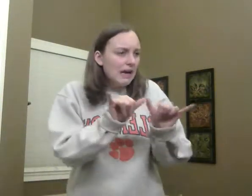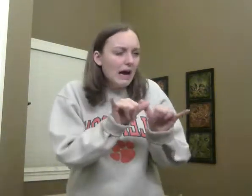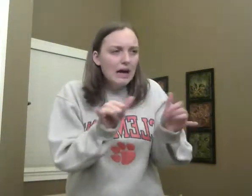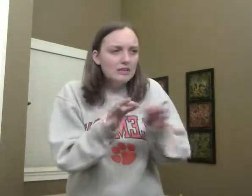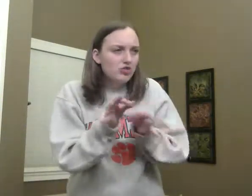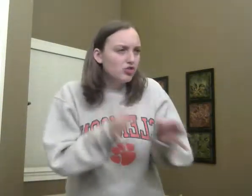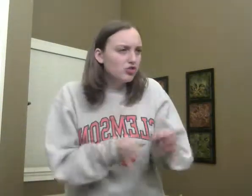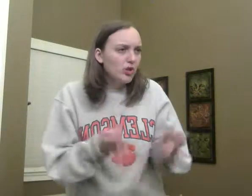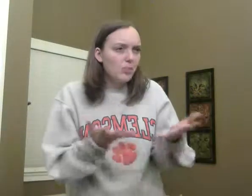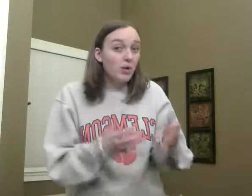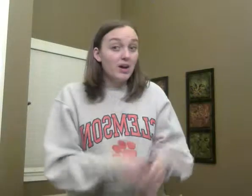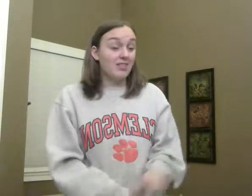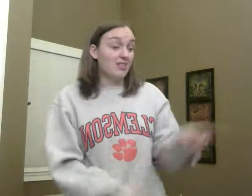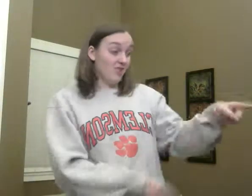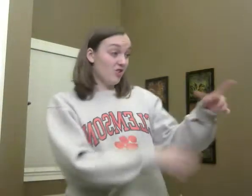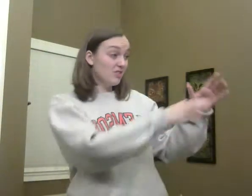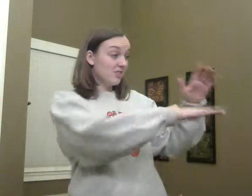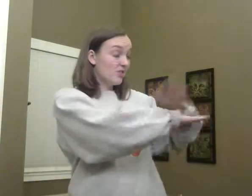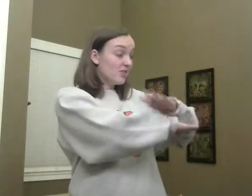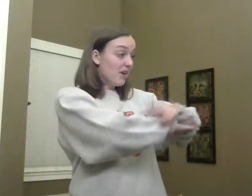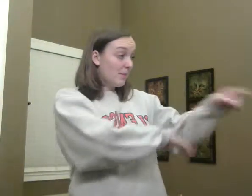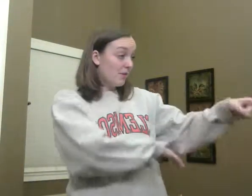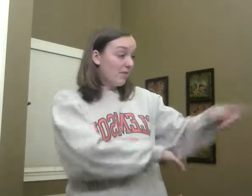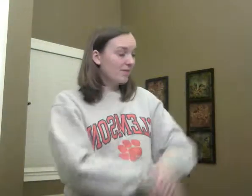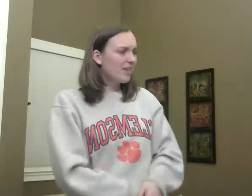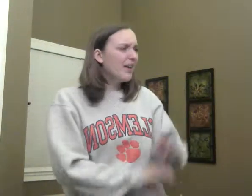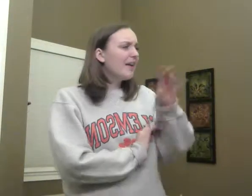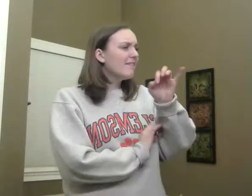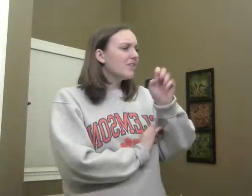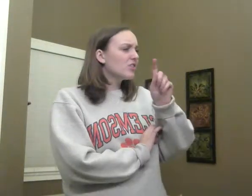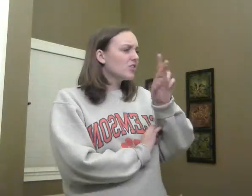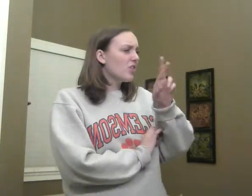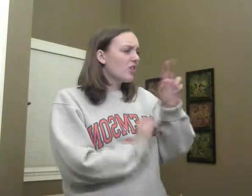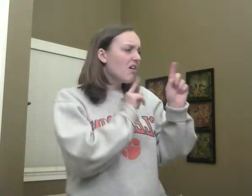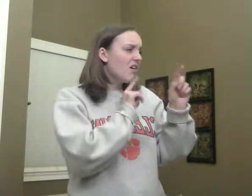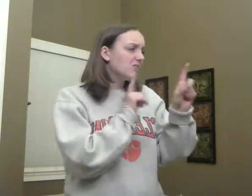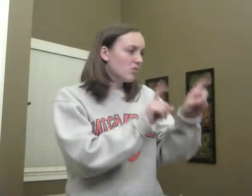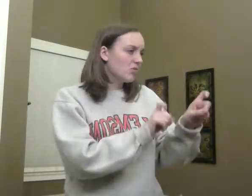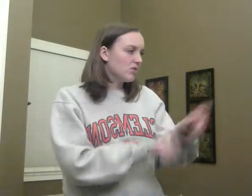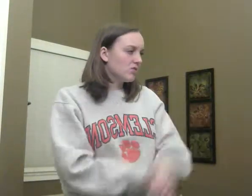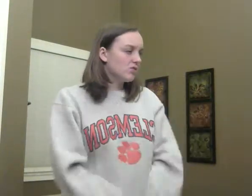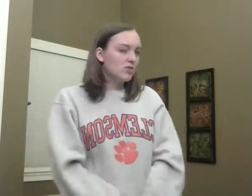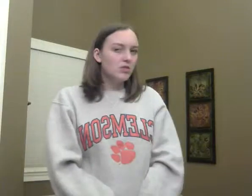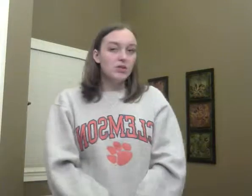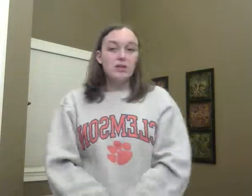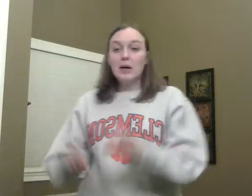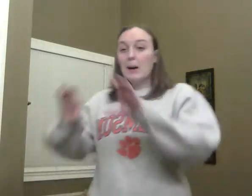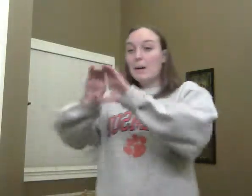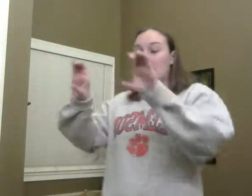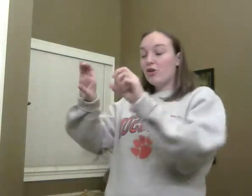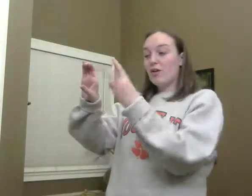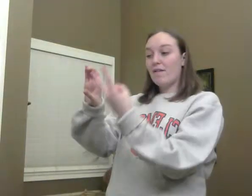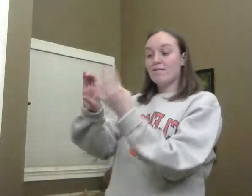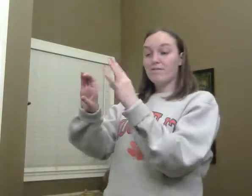table because they were the first group. Victor, can you answer that question for us? On paragraph 4, the second sentence says,